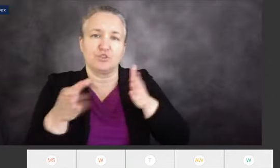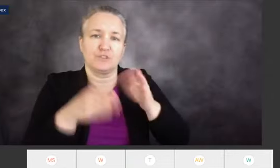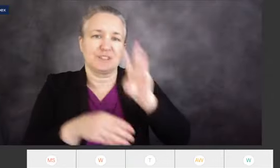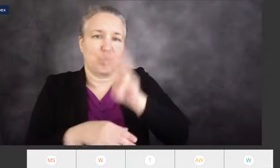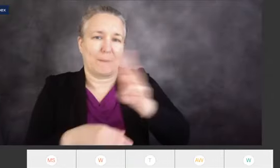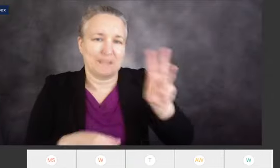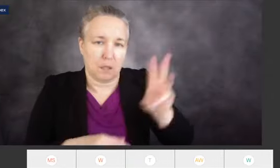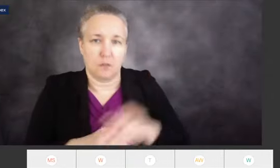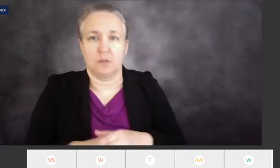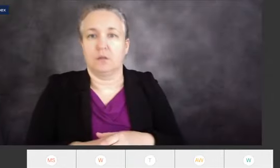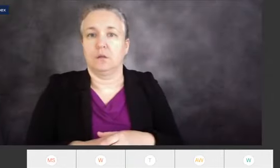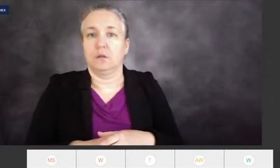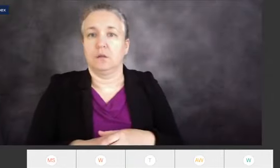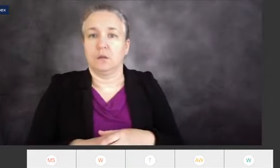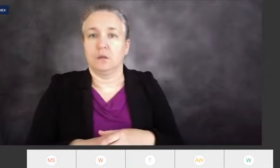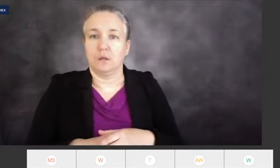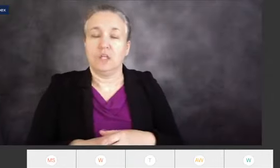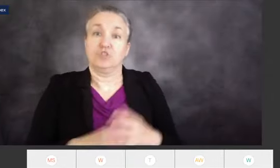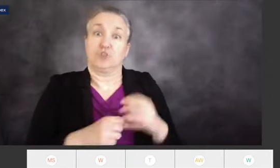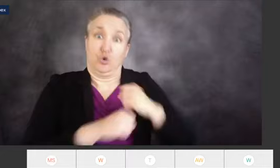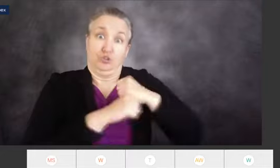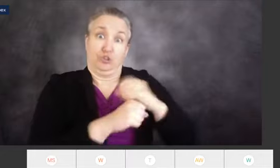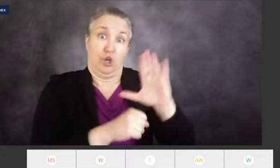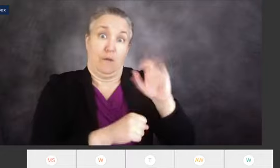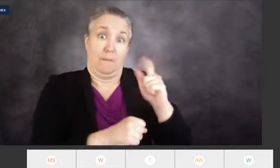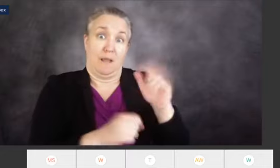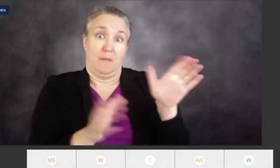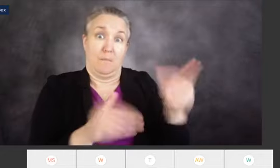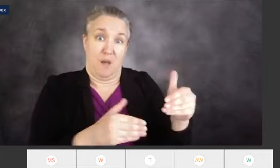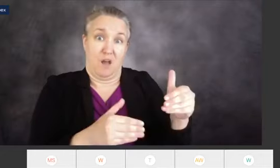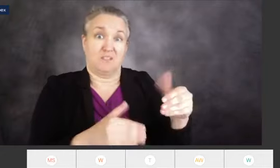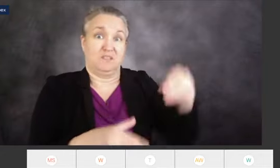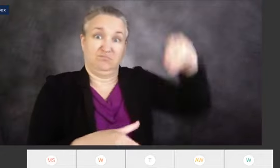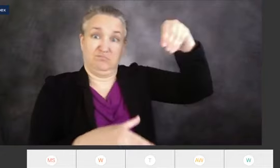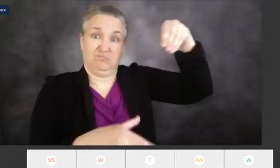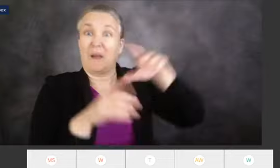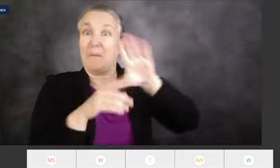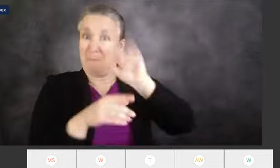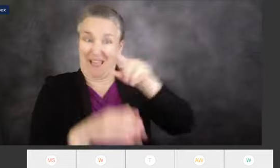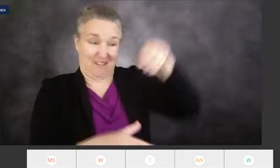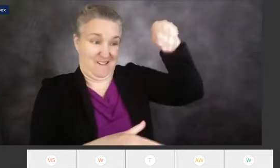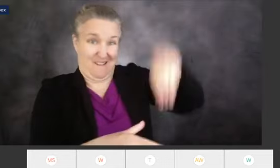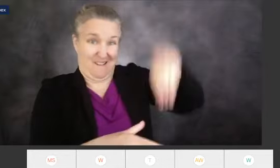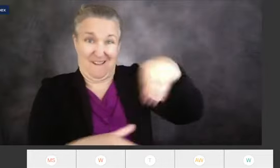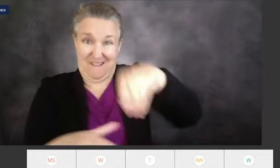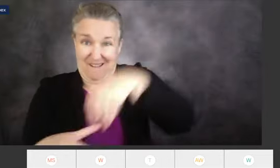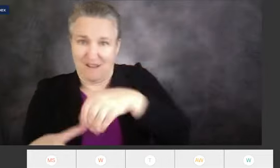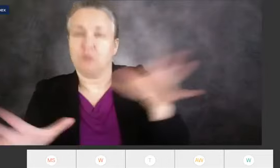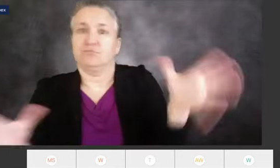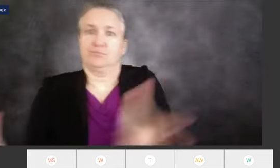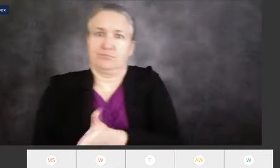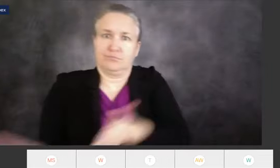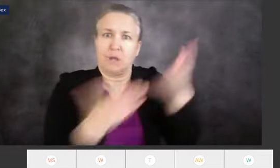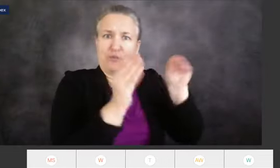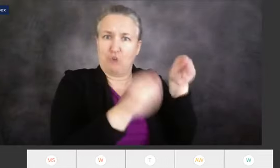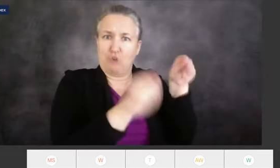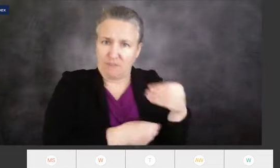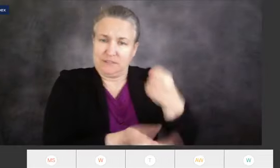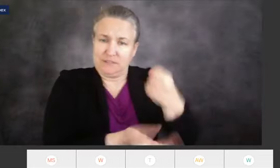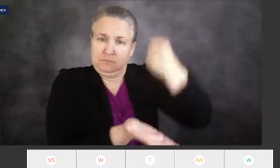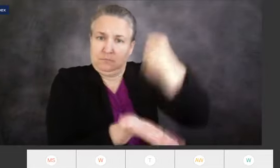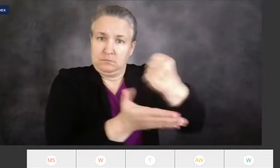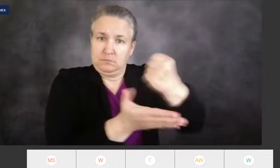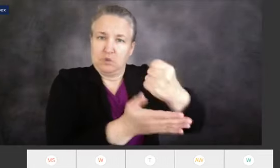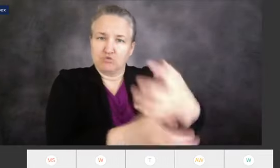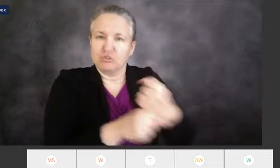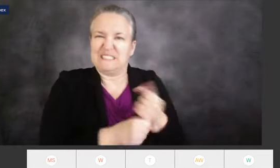Ballots placed in the secure ballot boxes will be delivered daily to Voter Services and stamped as received. We also